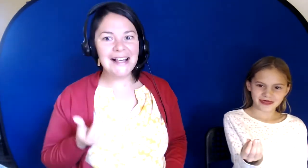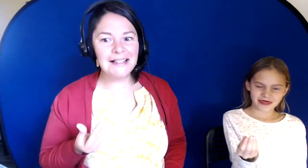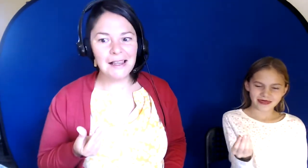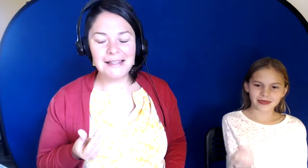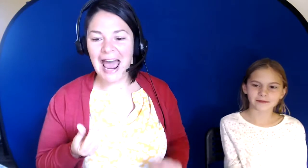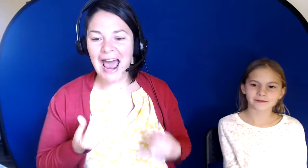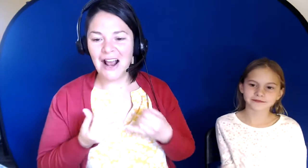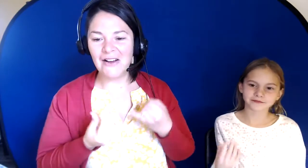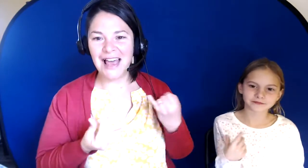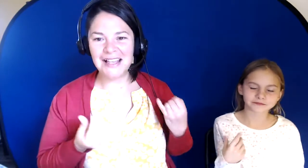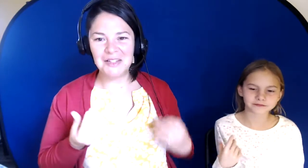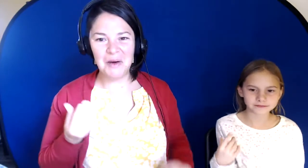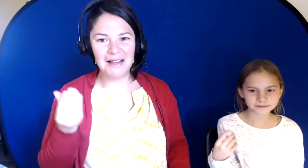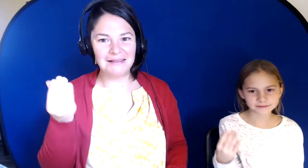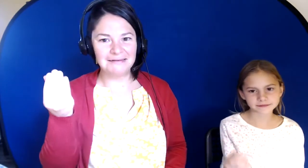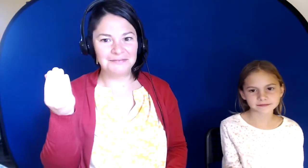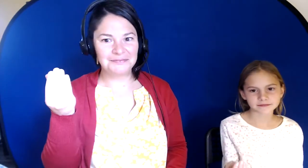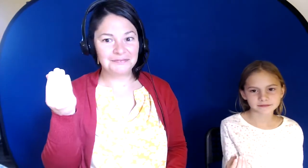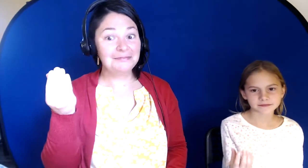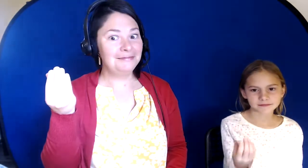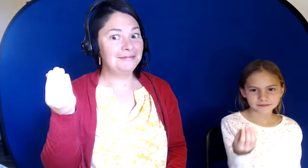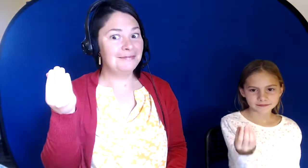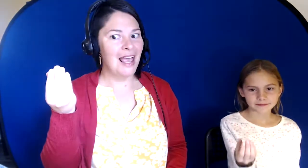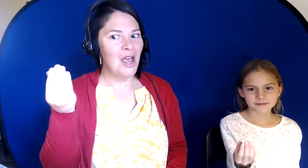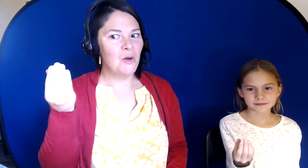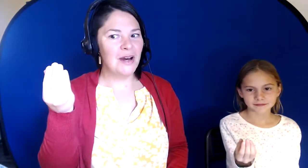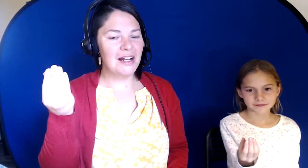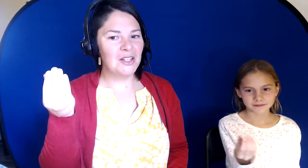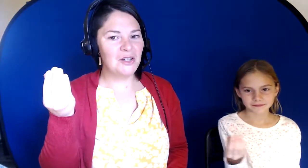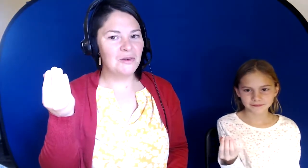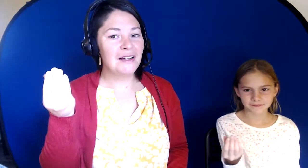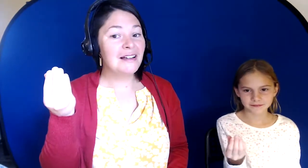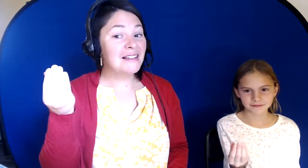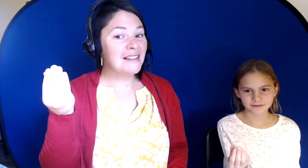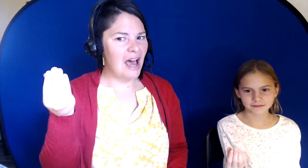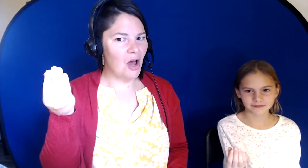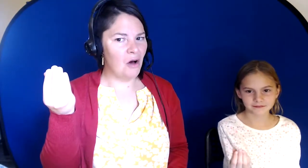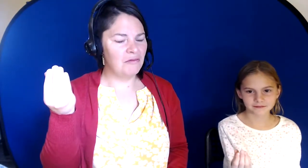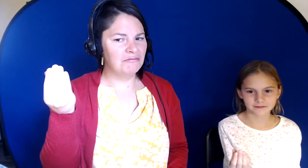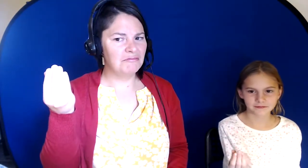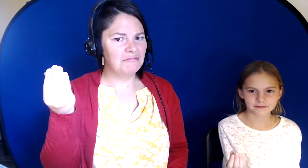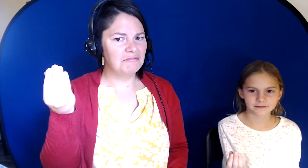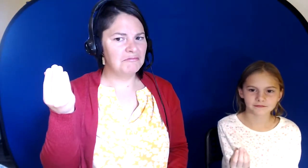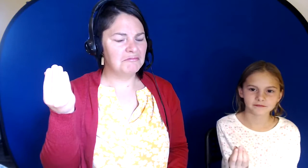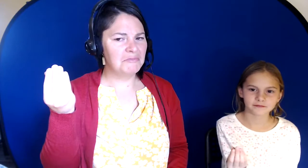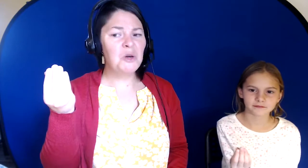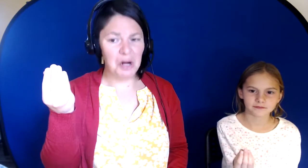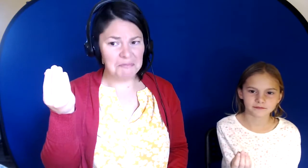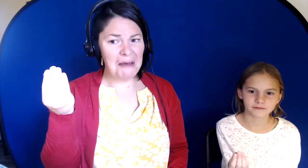Excellent. And our last one. We're going to do taco. You hurt my